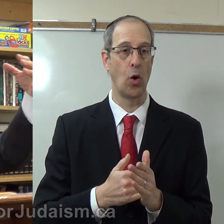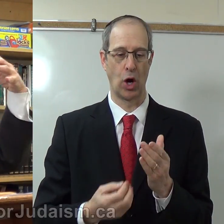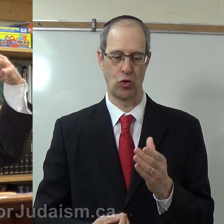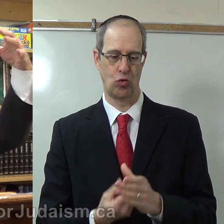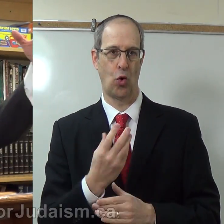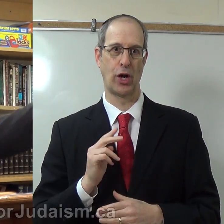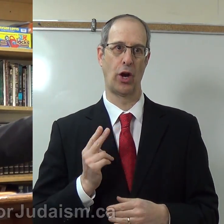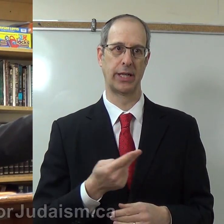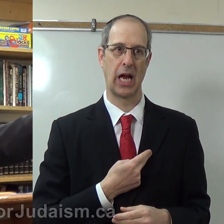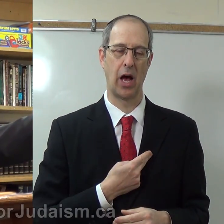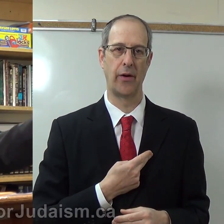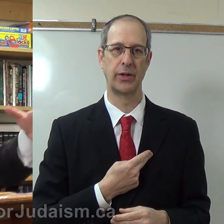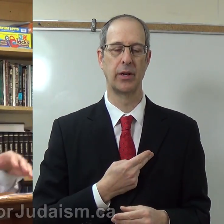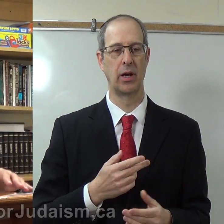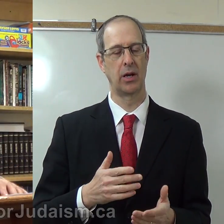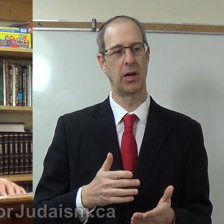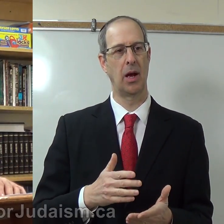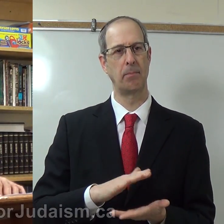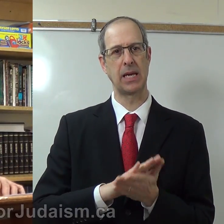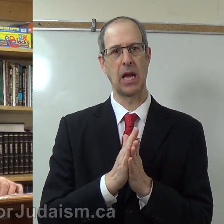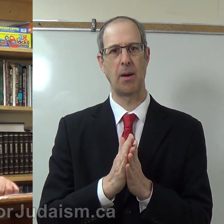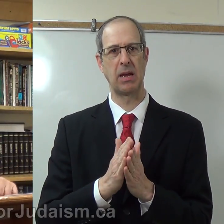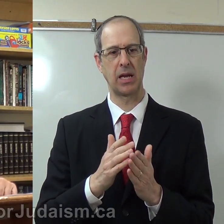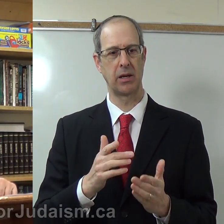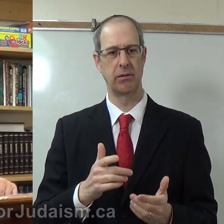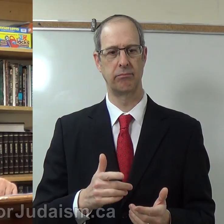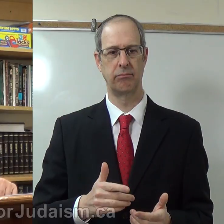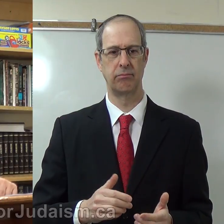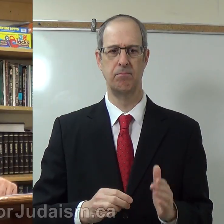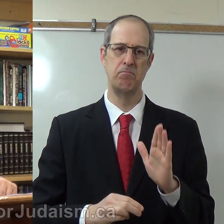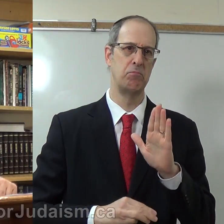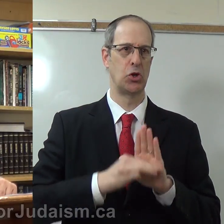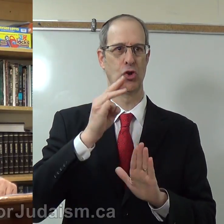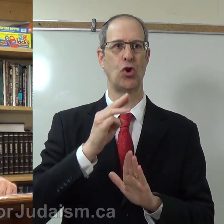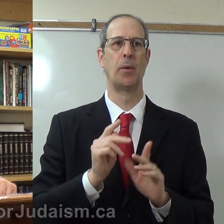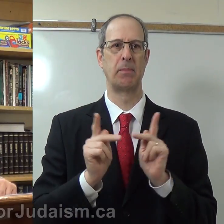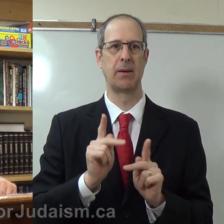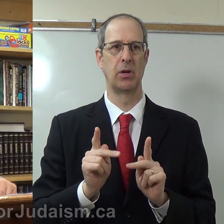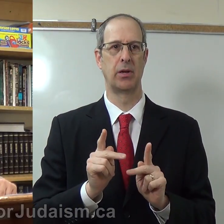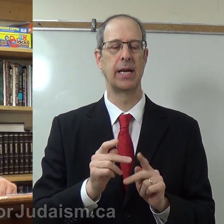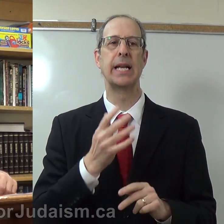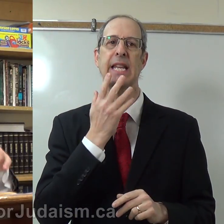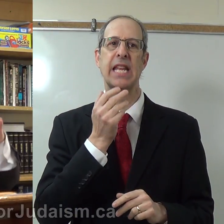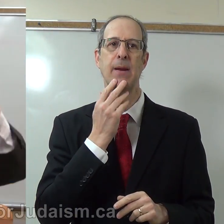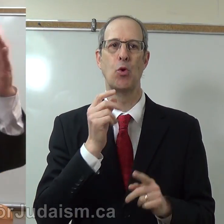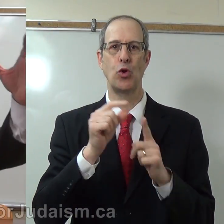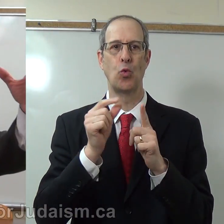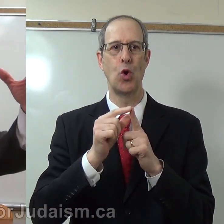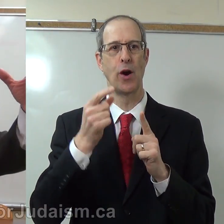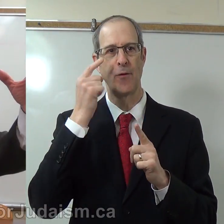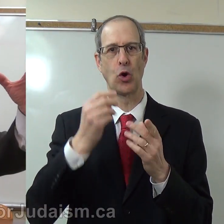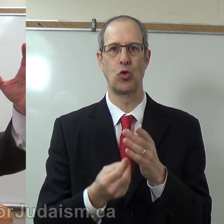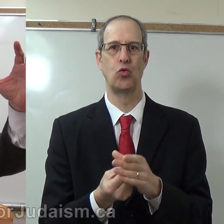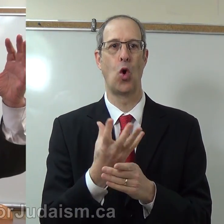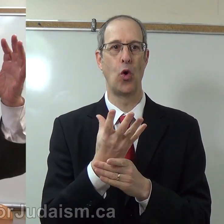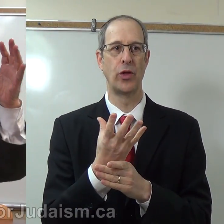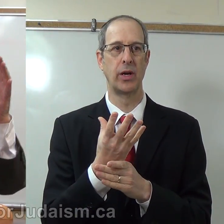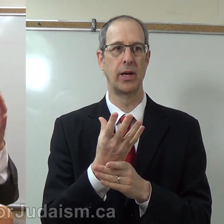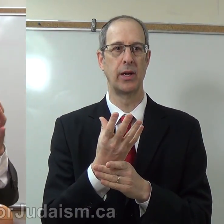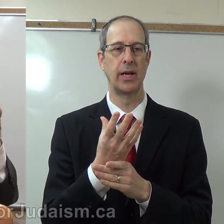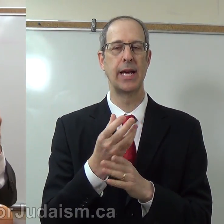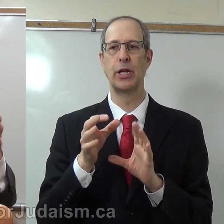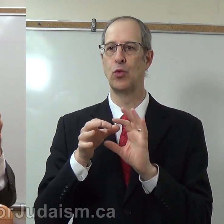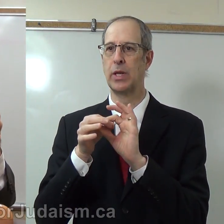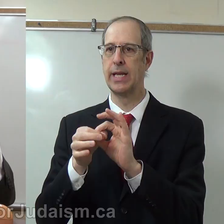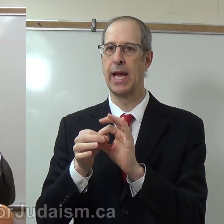becoming bigger people. And that's why, in Hebrew, the word for growth is